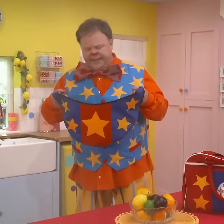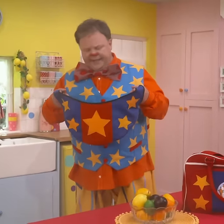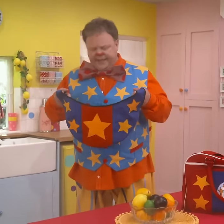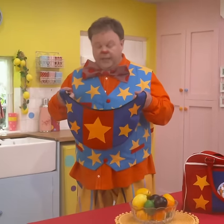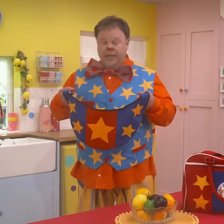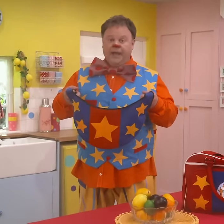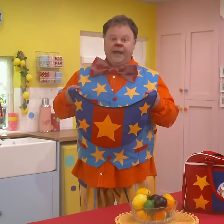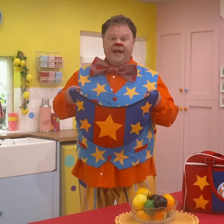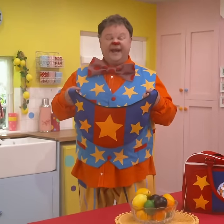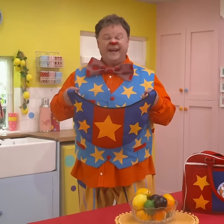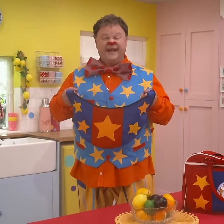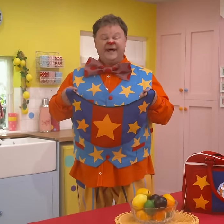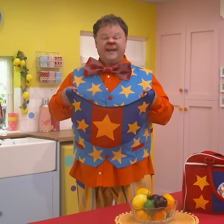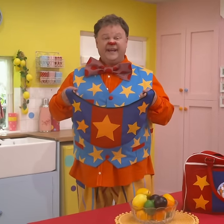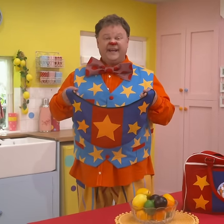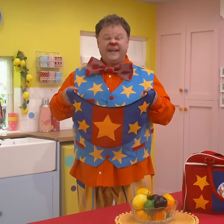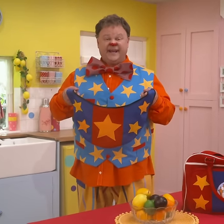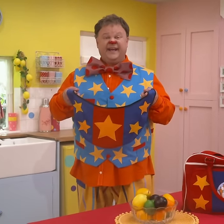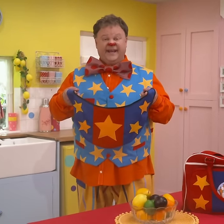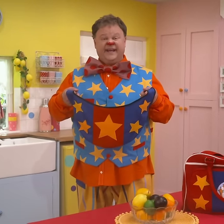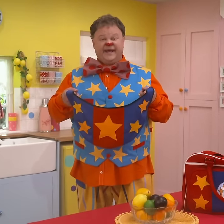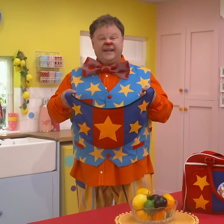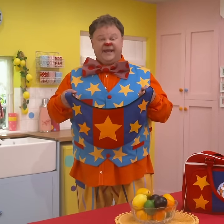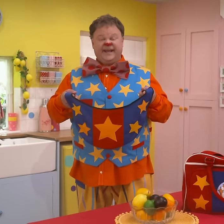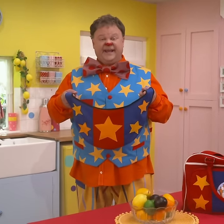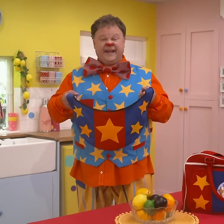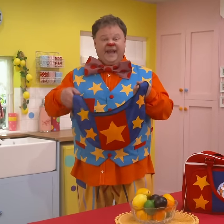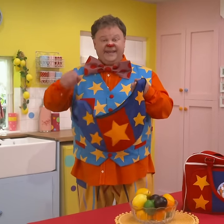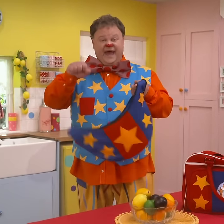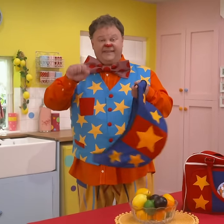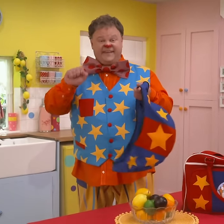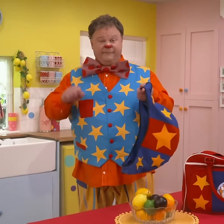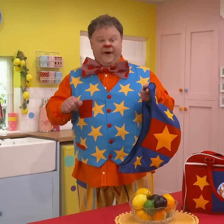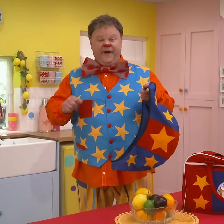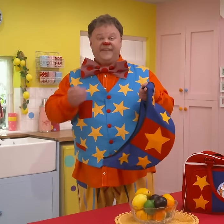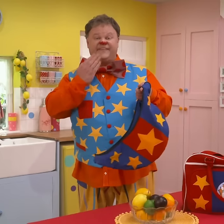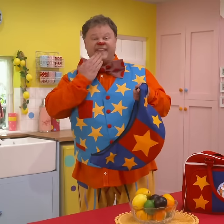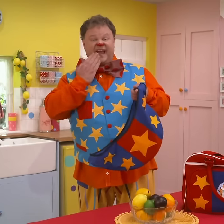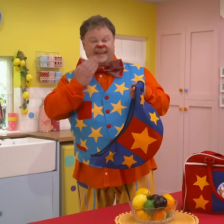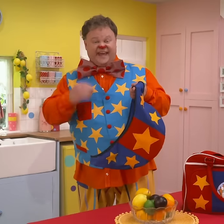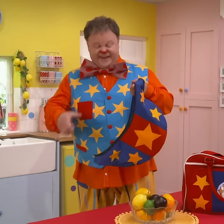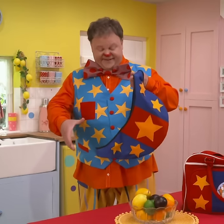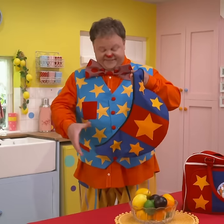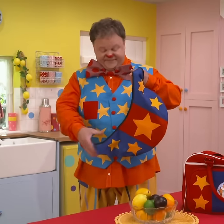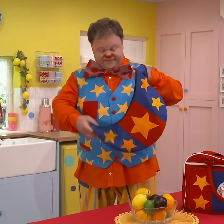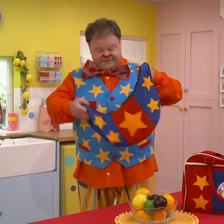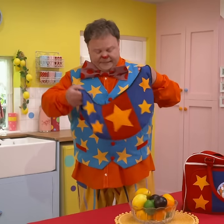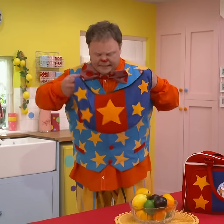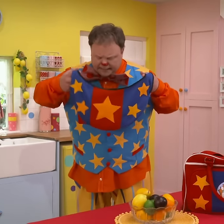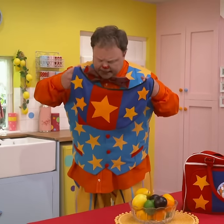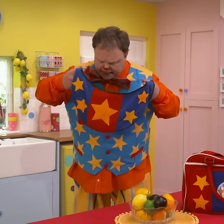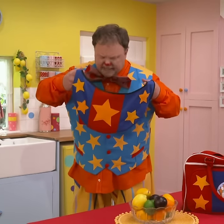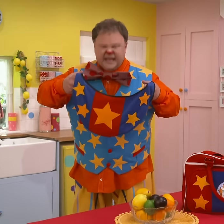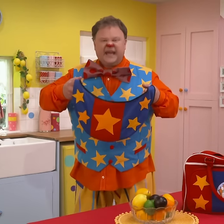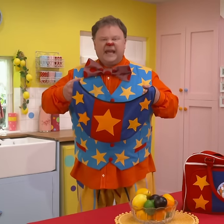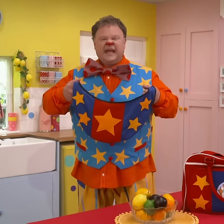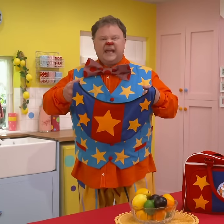Wow, that was some very speedy shining, Mr. Tumble. Yes, it was. Thank you. Now is it time to bowl,